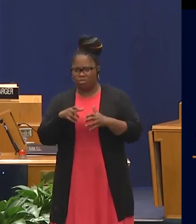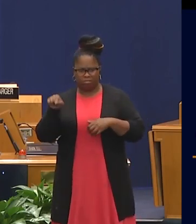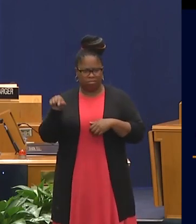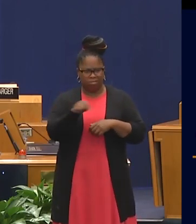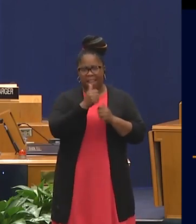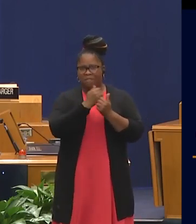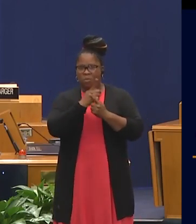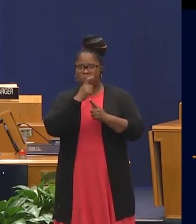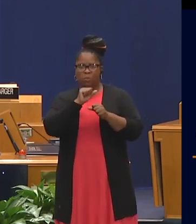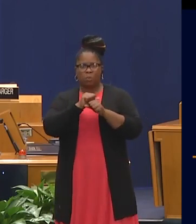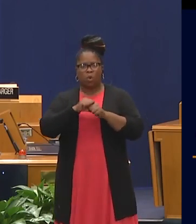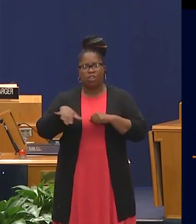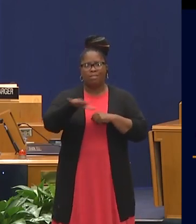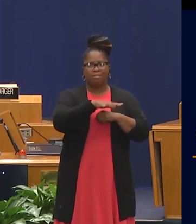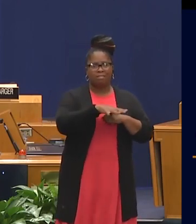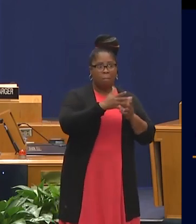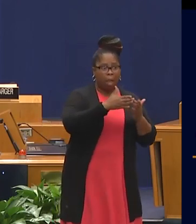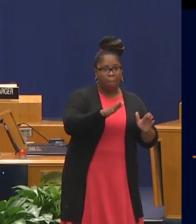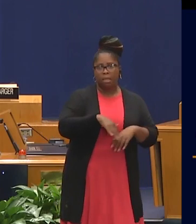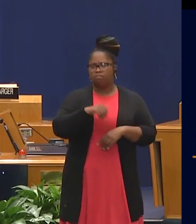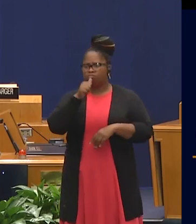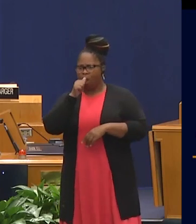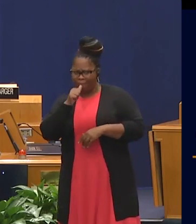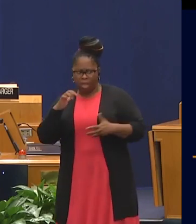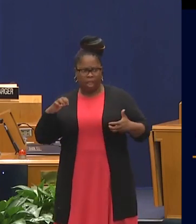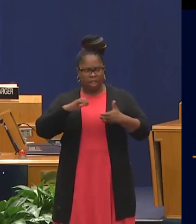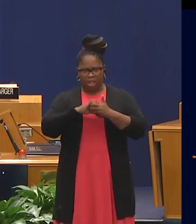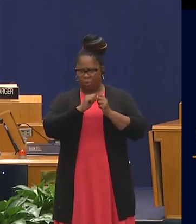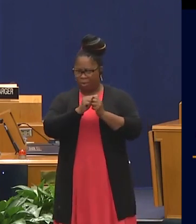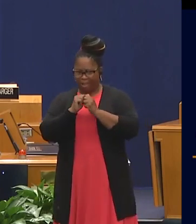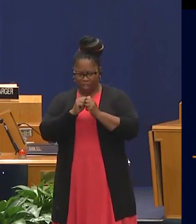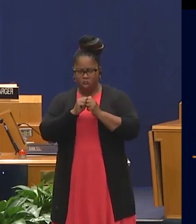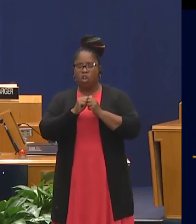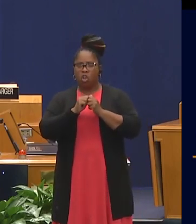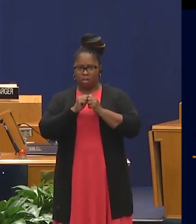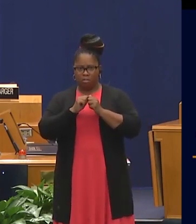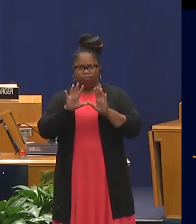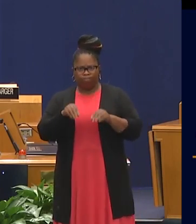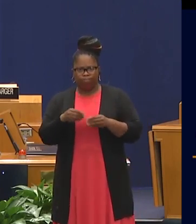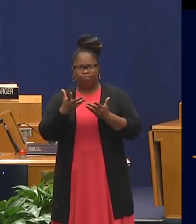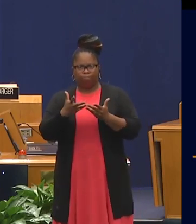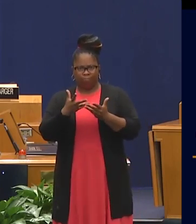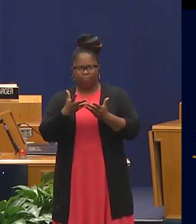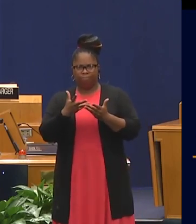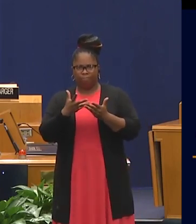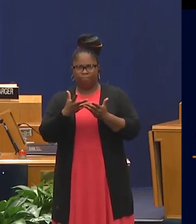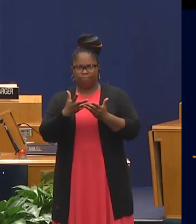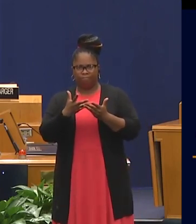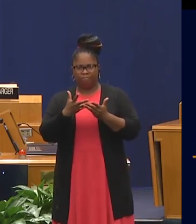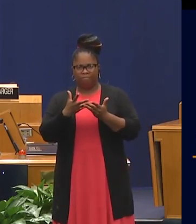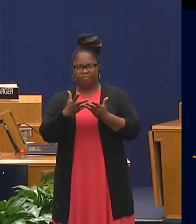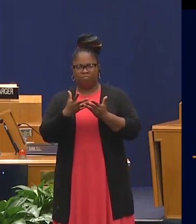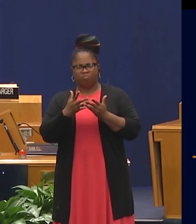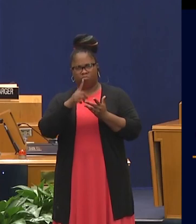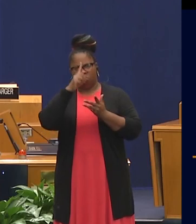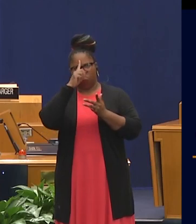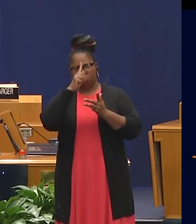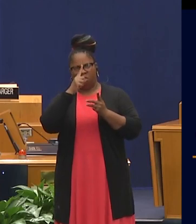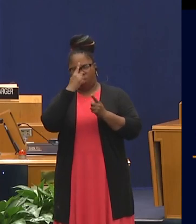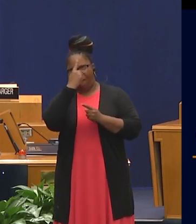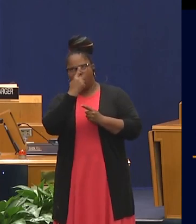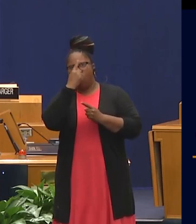working across the public and private sector are doing to come together and help develop a coherent and strategic